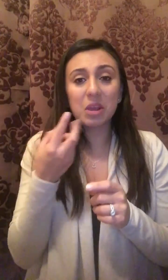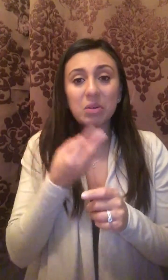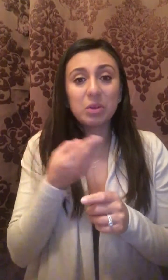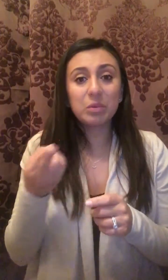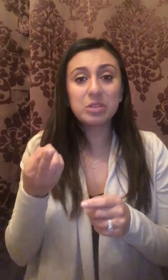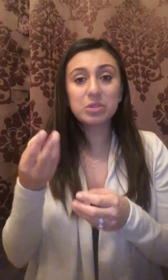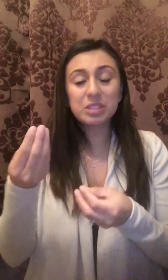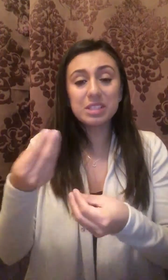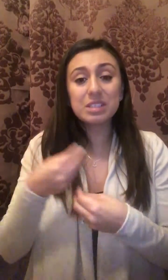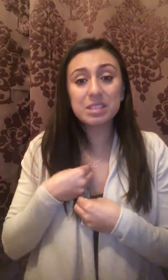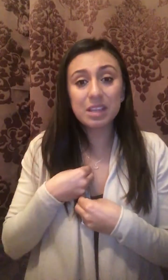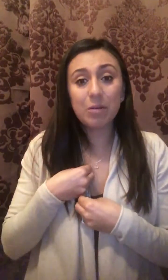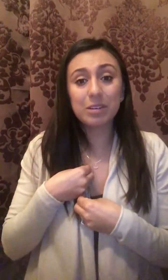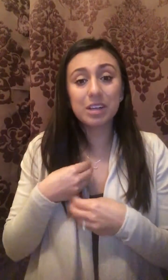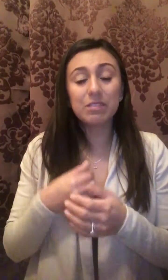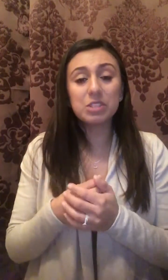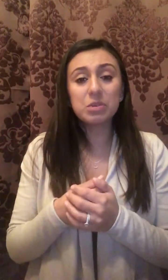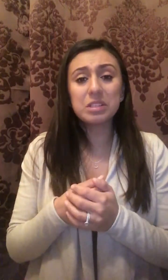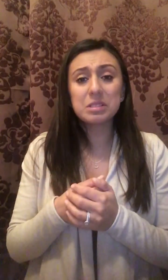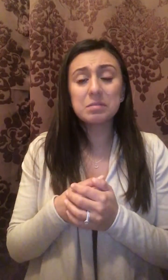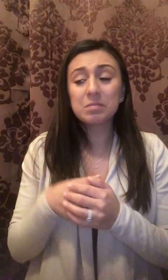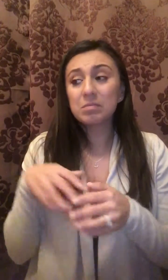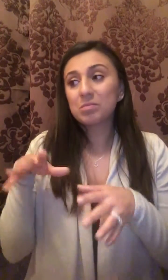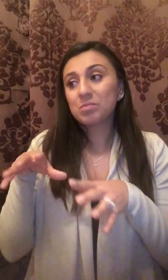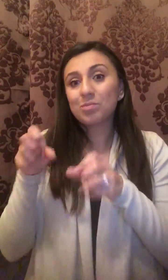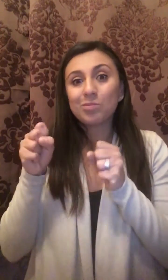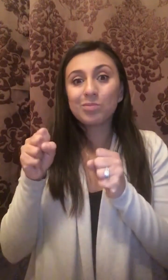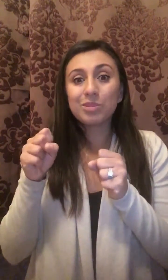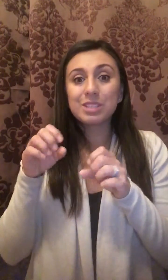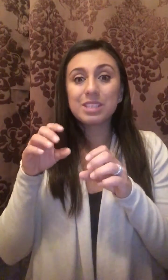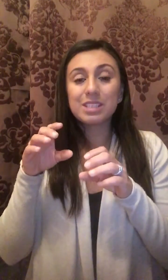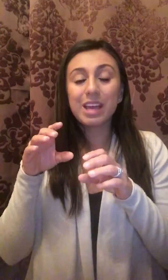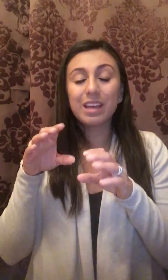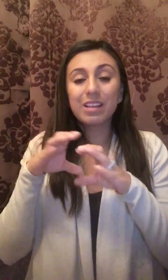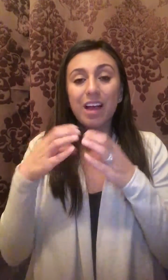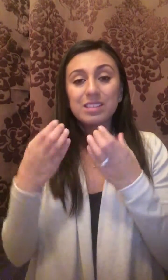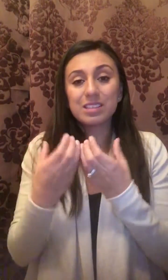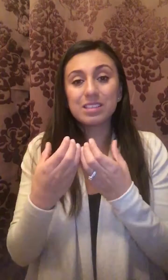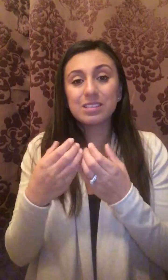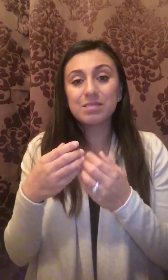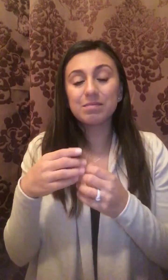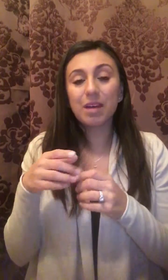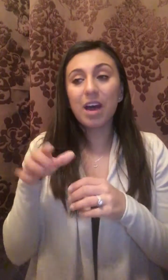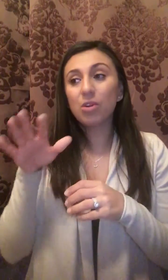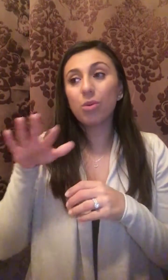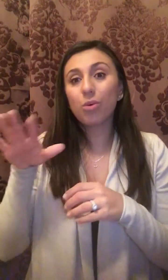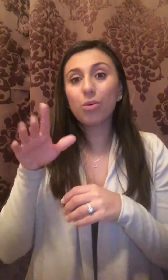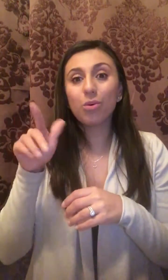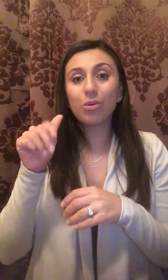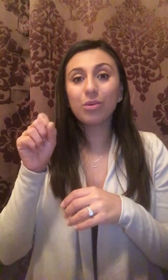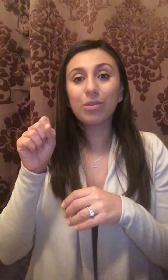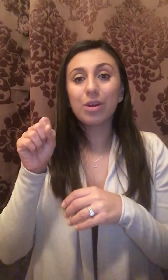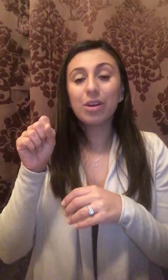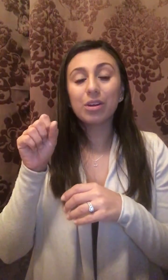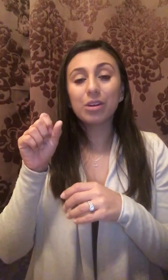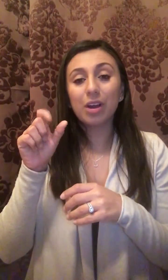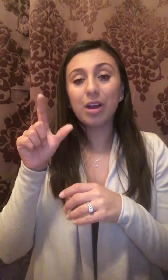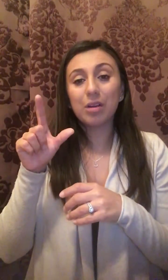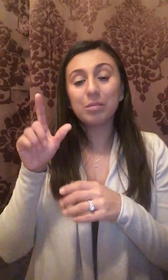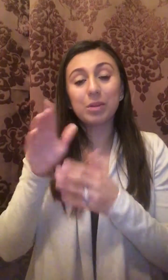only resources that were given to us was to take classes at a local